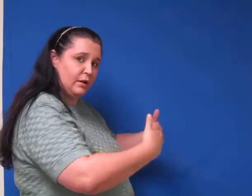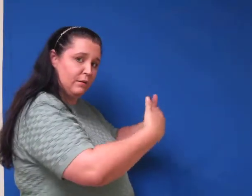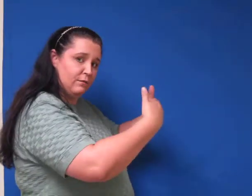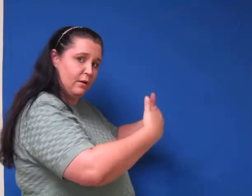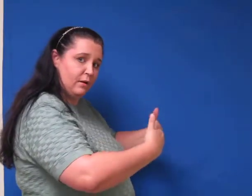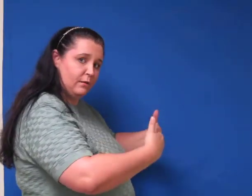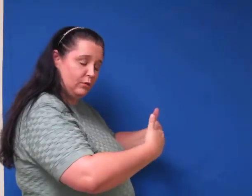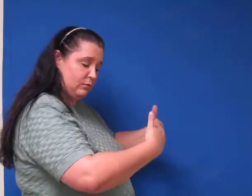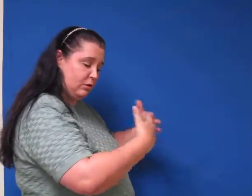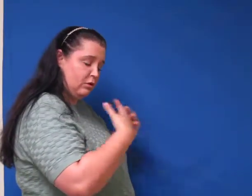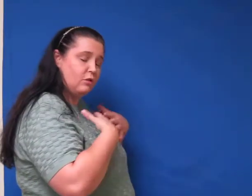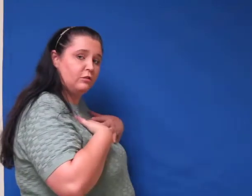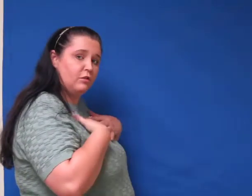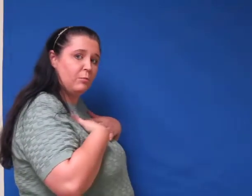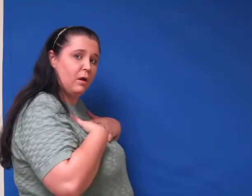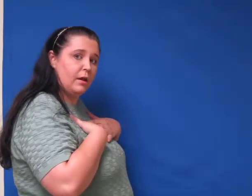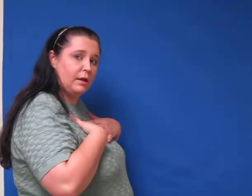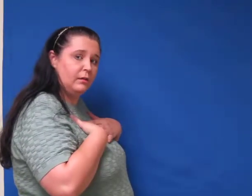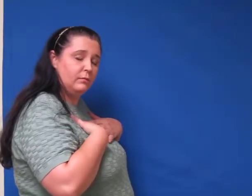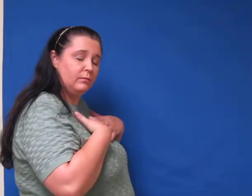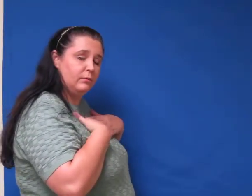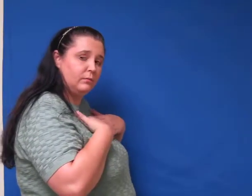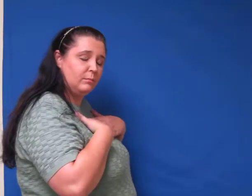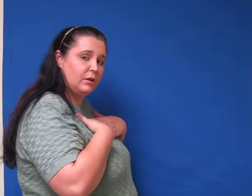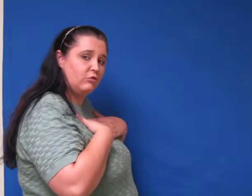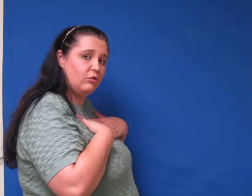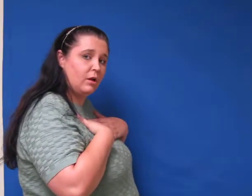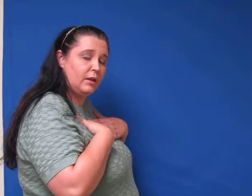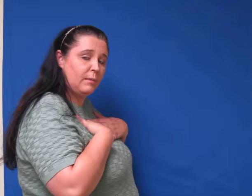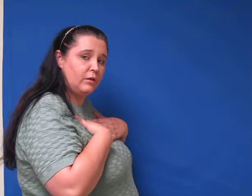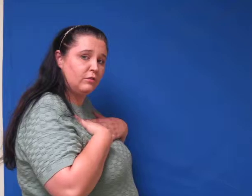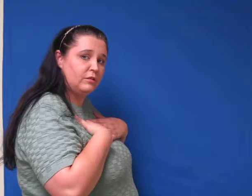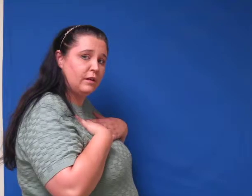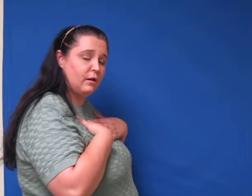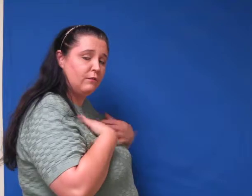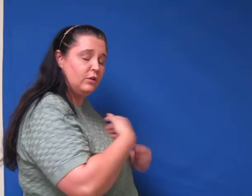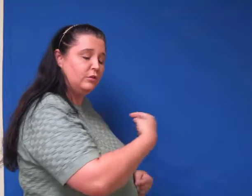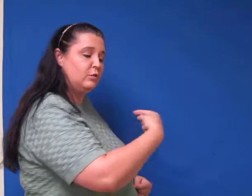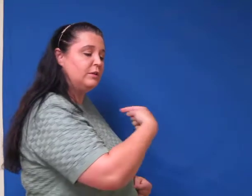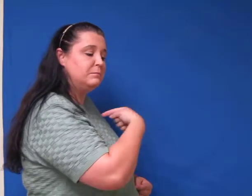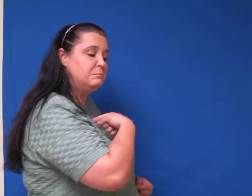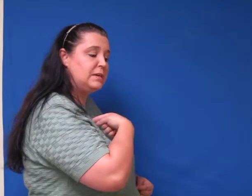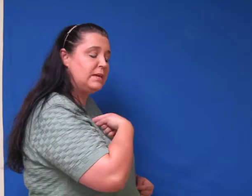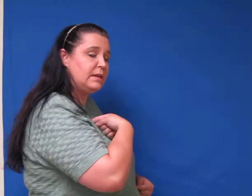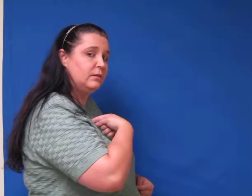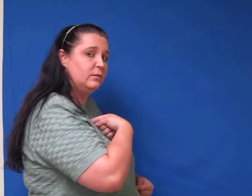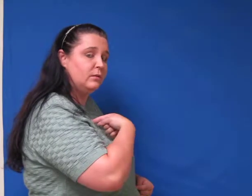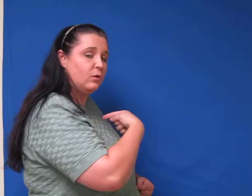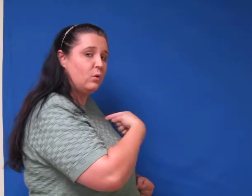in front of you, close to your body, because you're talking about yourself. So it's me or